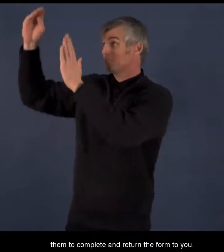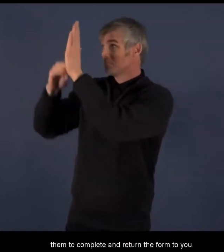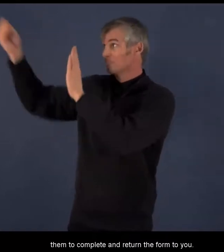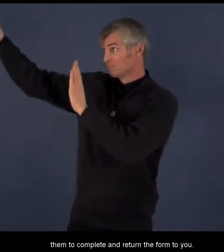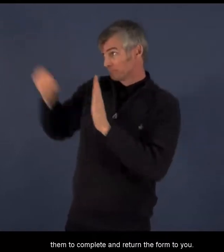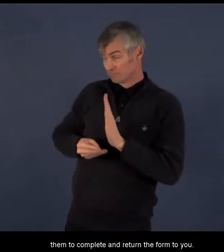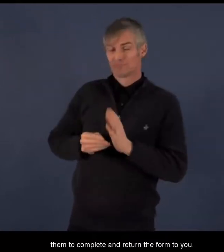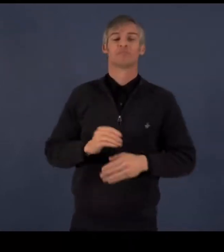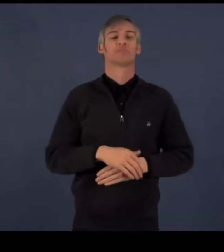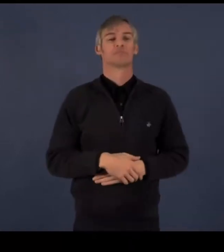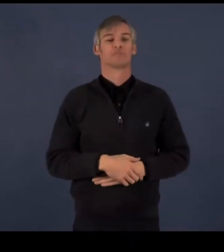the form to you.